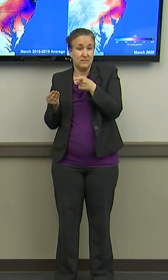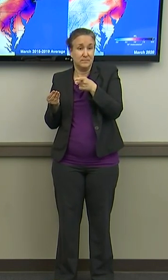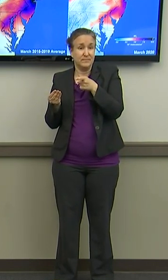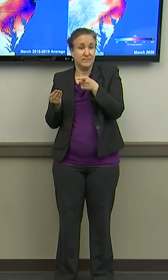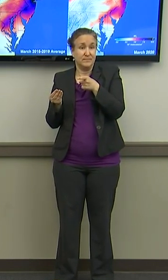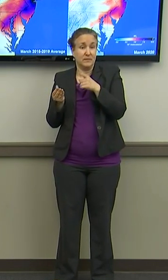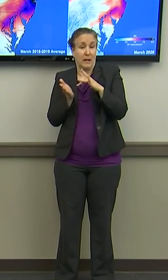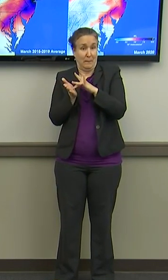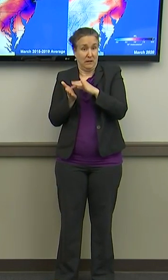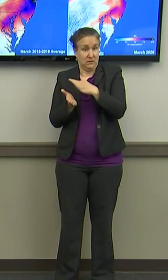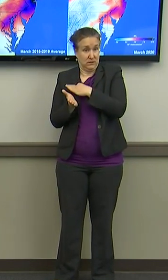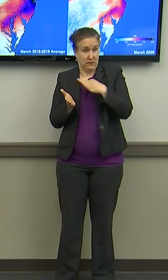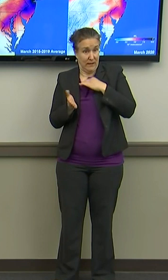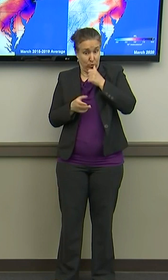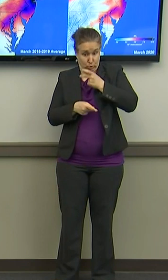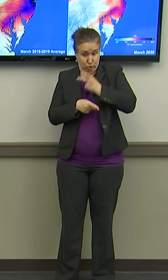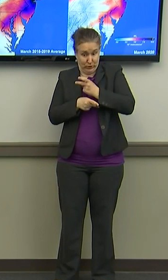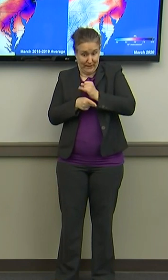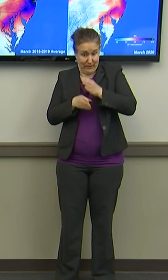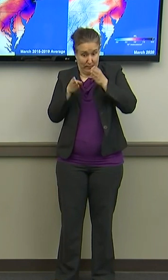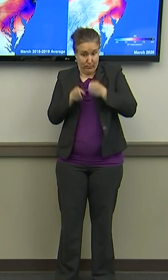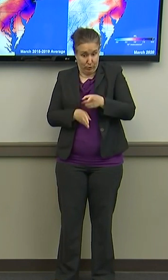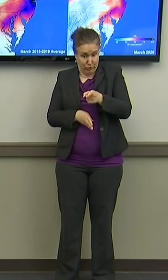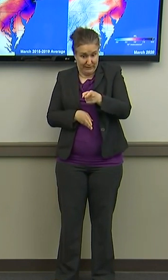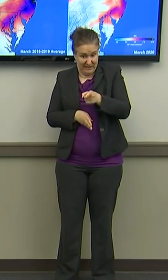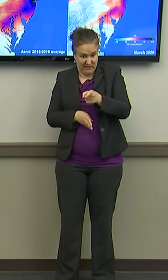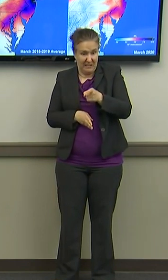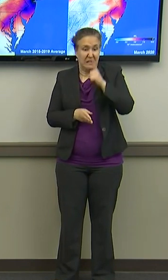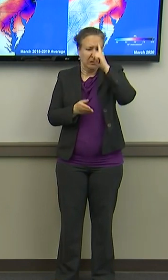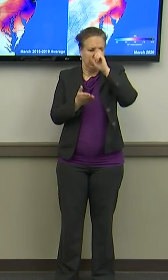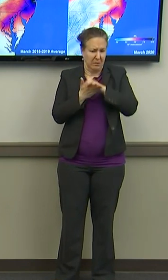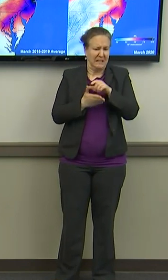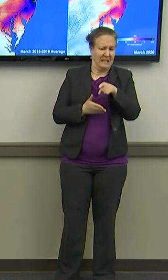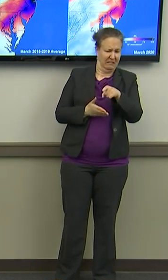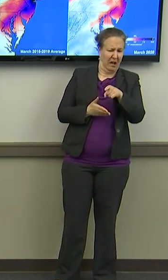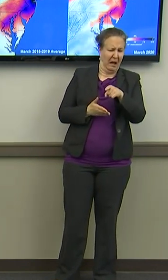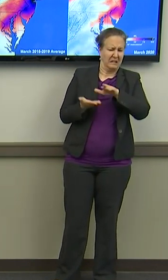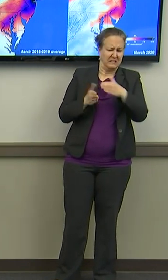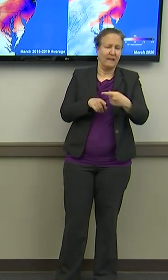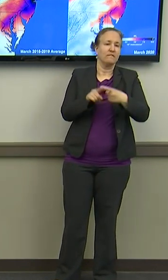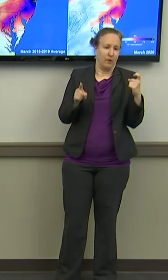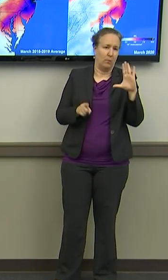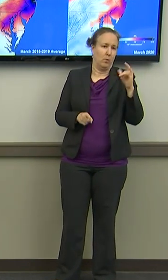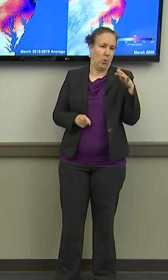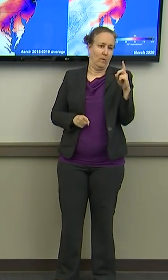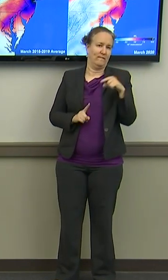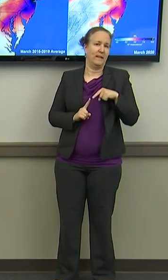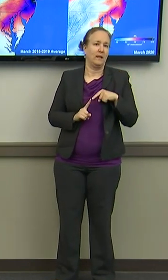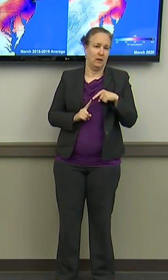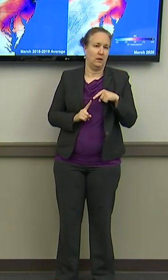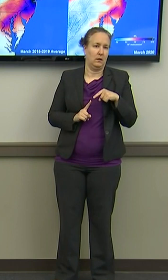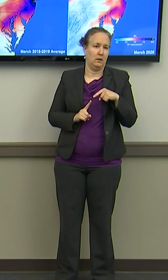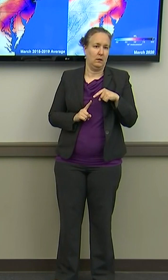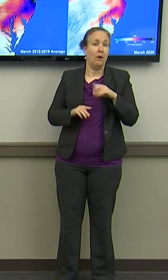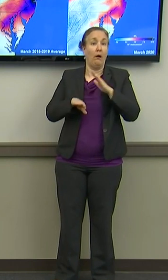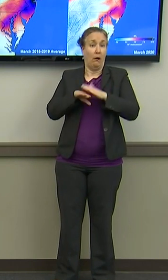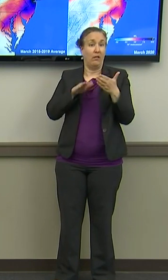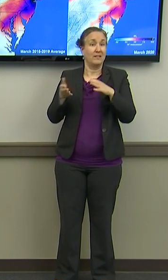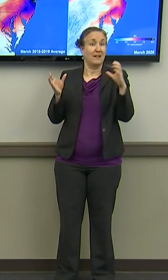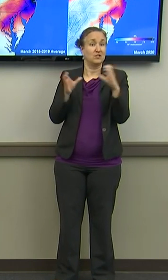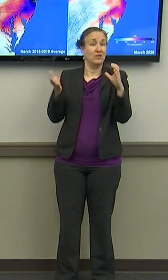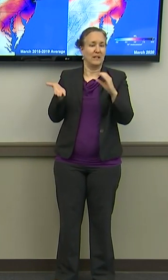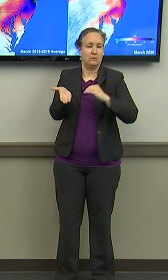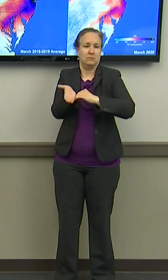medical personnel caring for an individual believed they died of COVID-19 and put that on the death certificate,